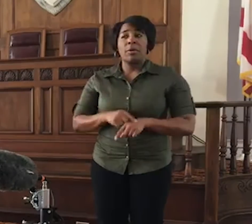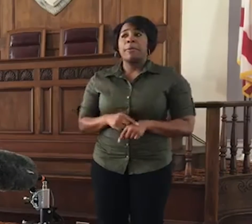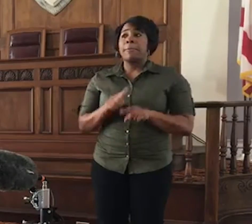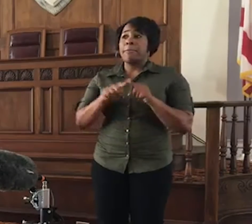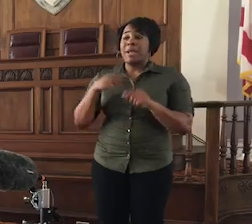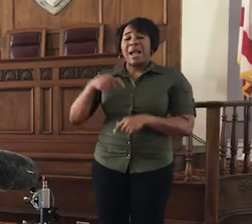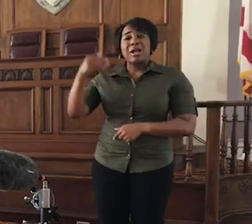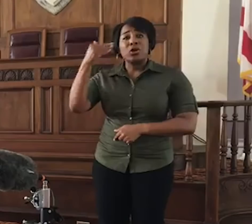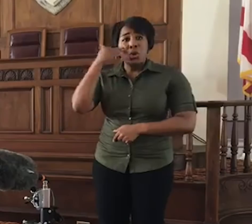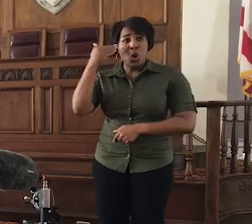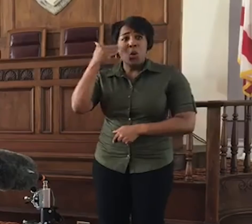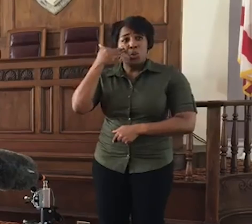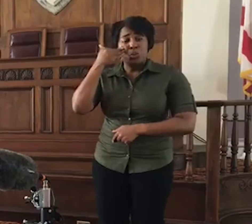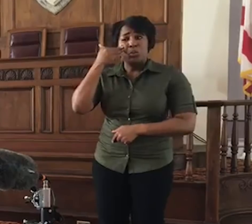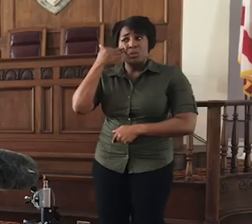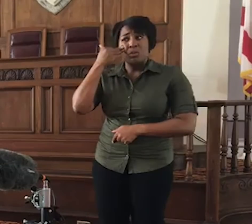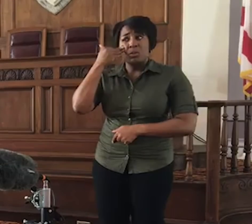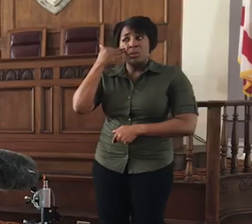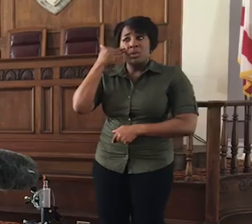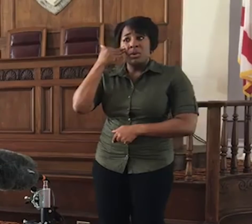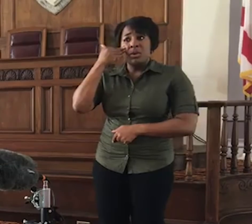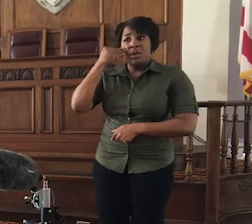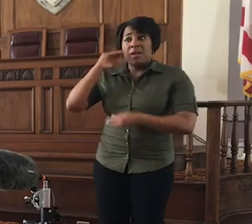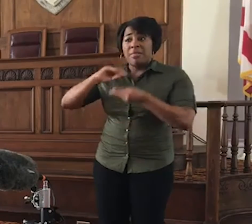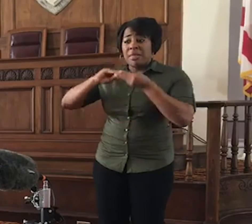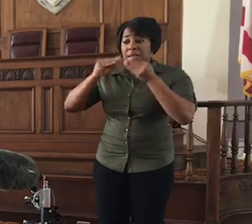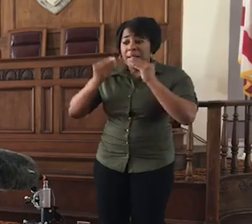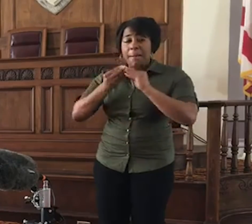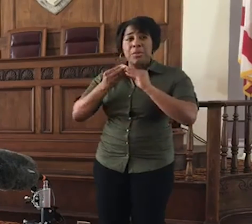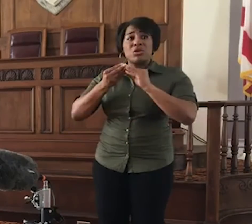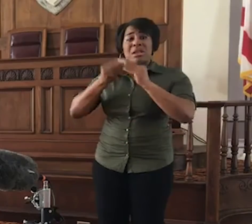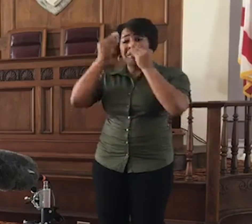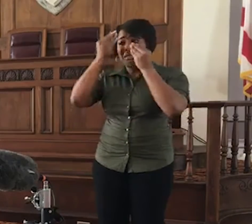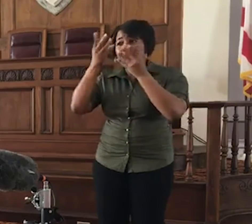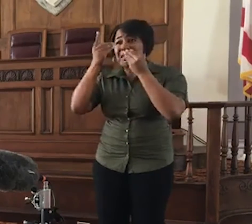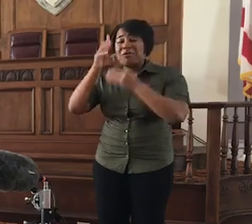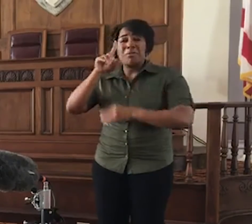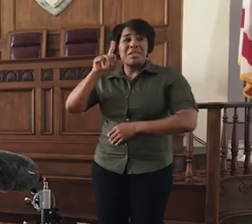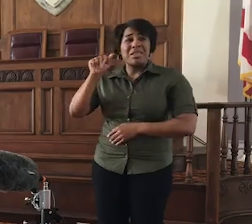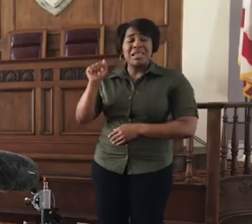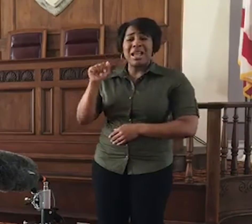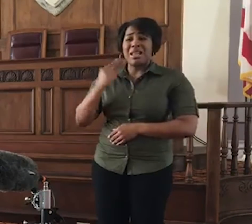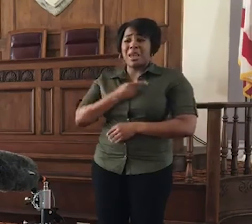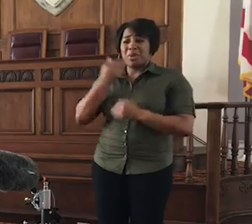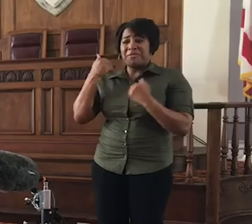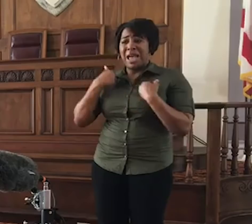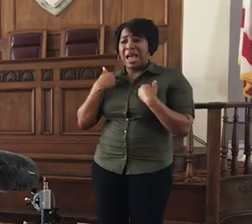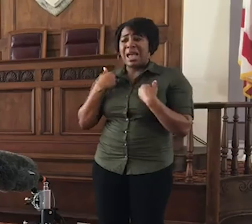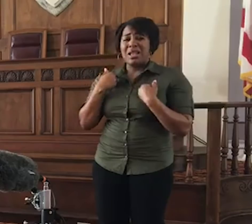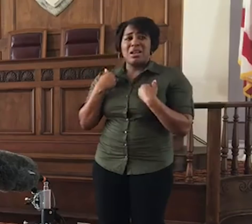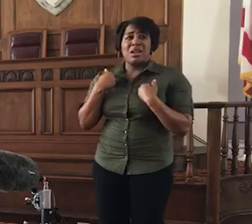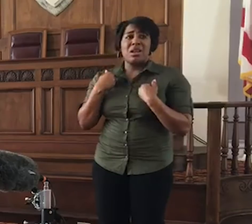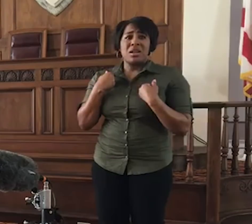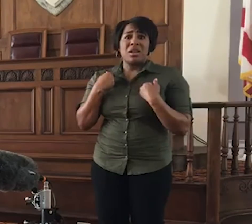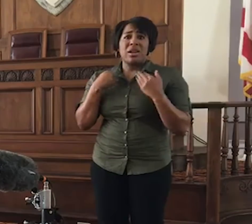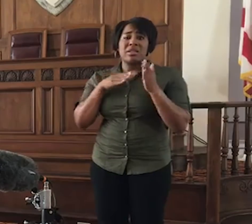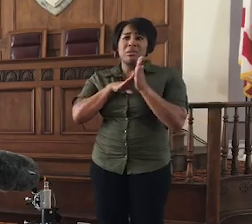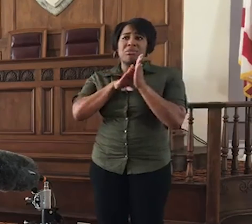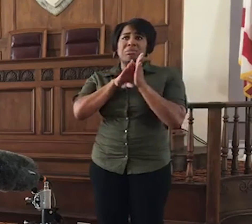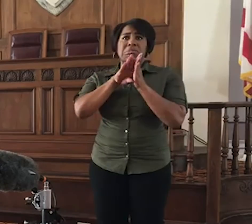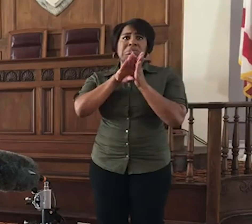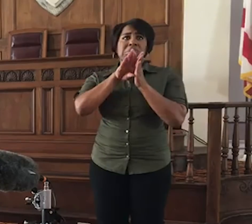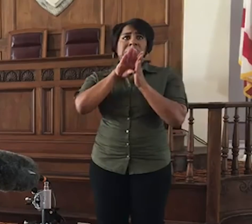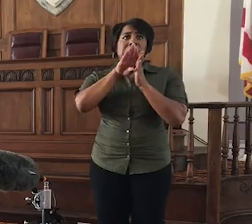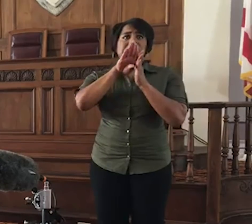my heart that the numbers and the data over the past few weeks are definitely trending in the